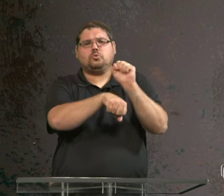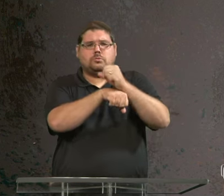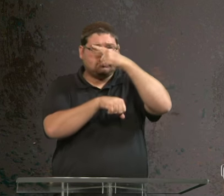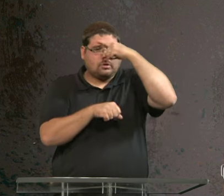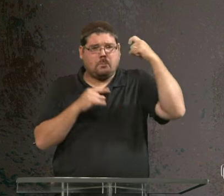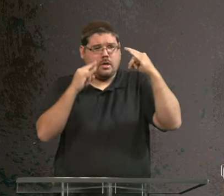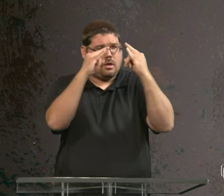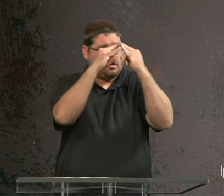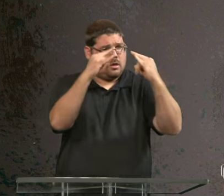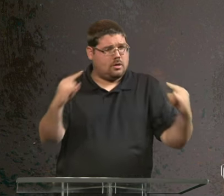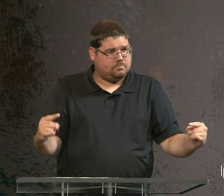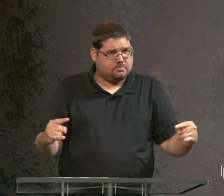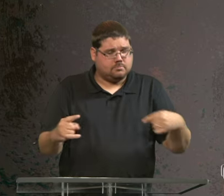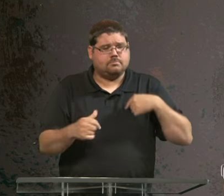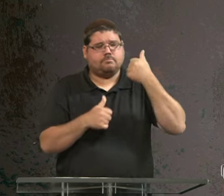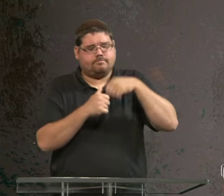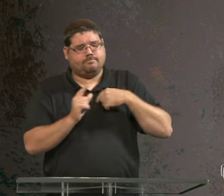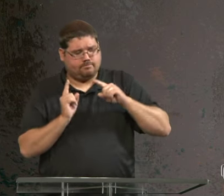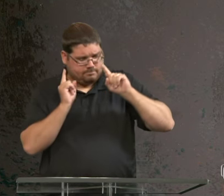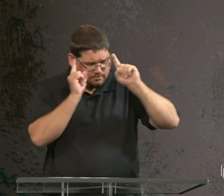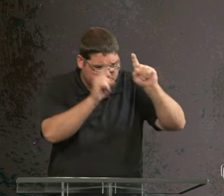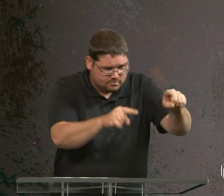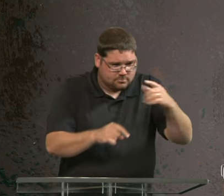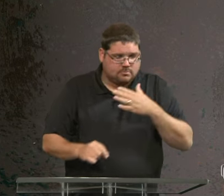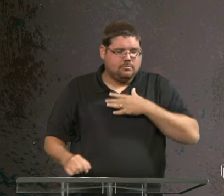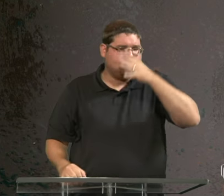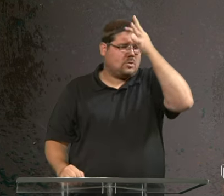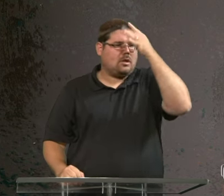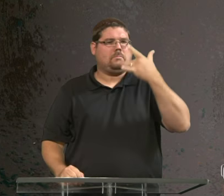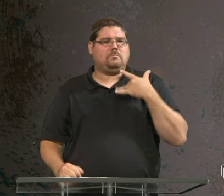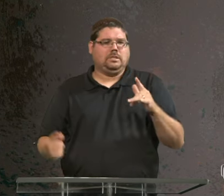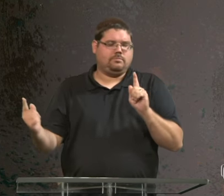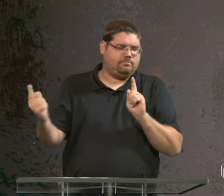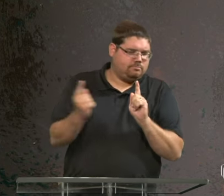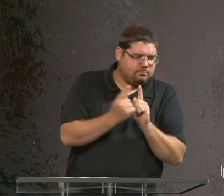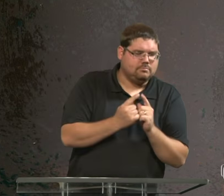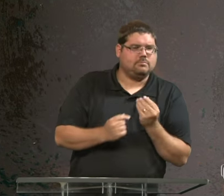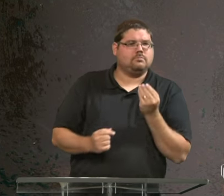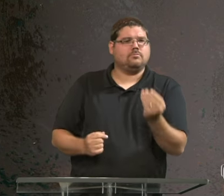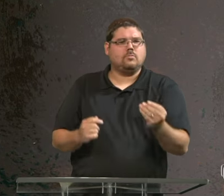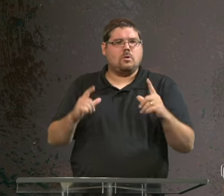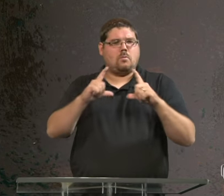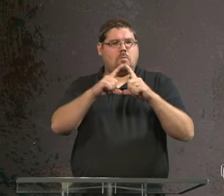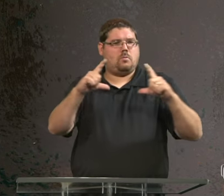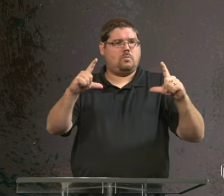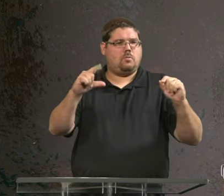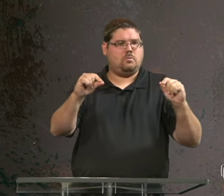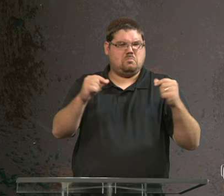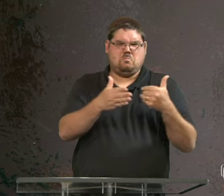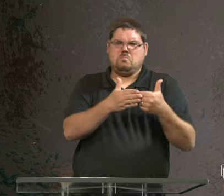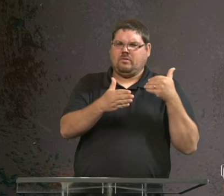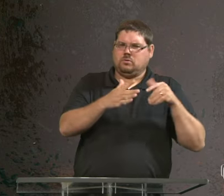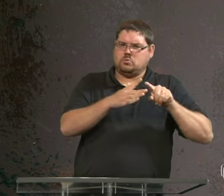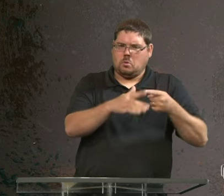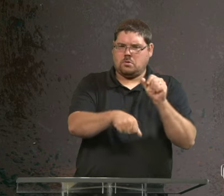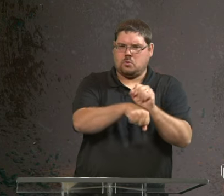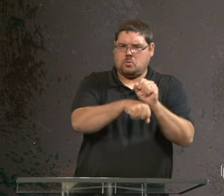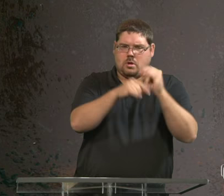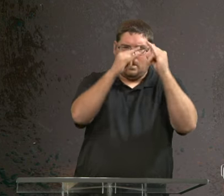years when I went to work for one summer at a camp. Now, my father had met me as he tended to before I